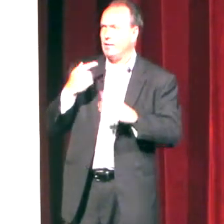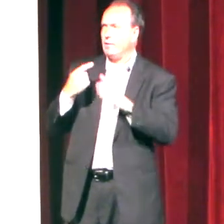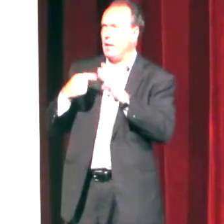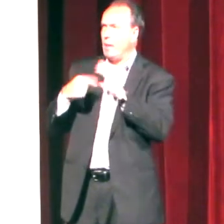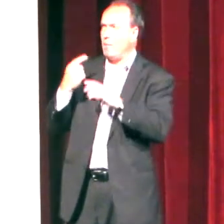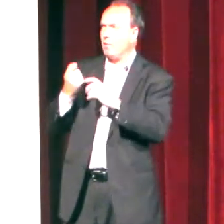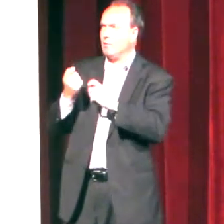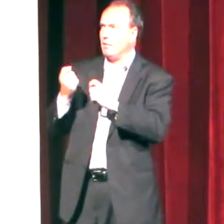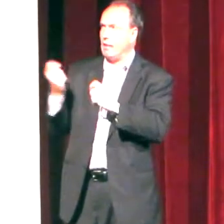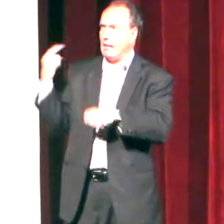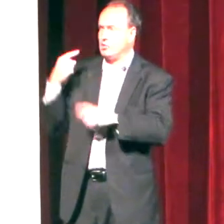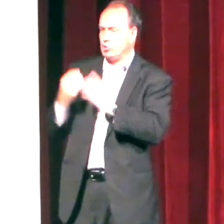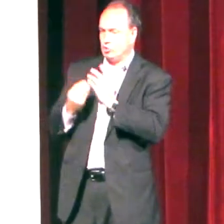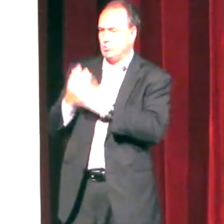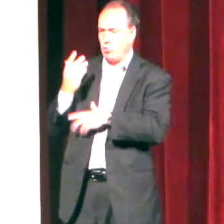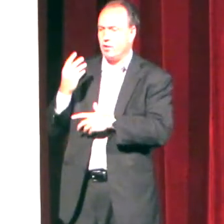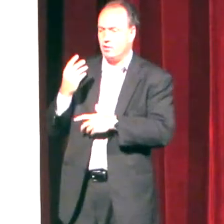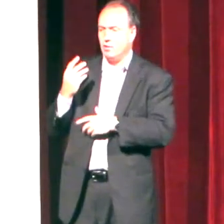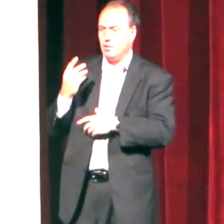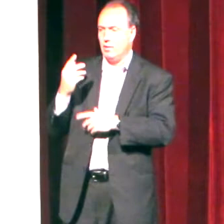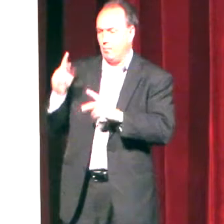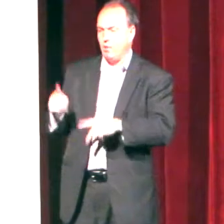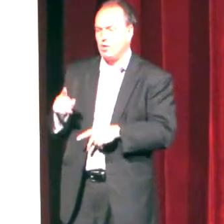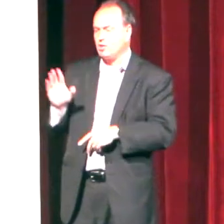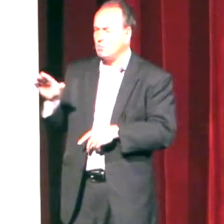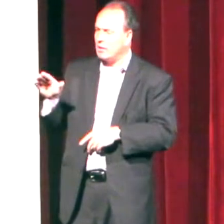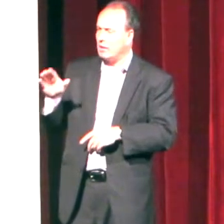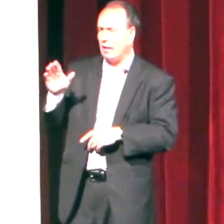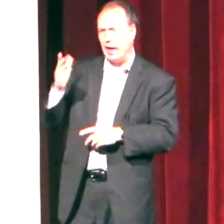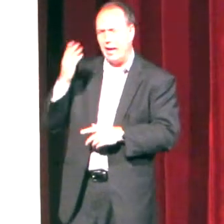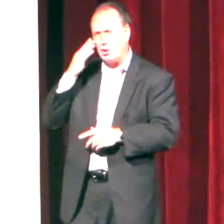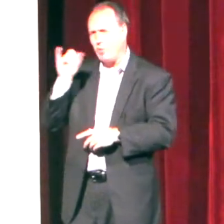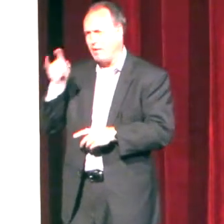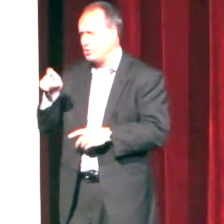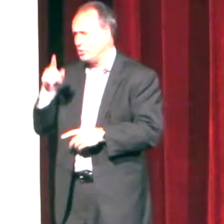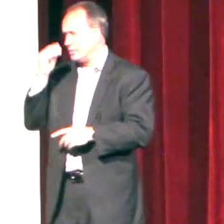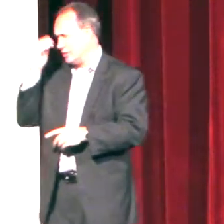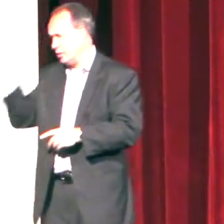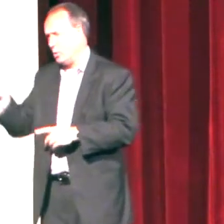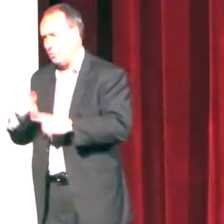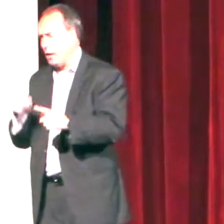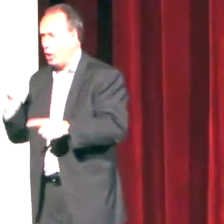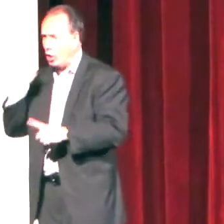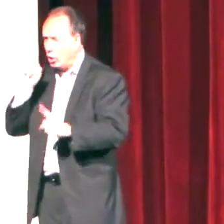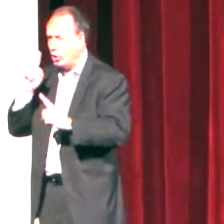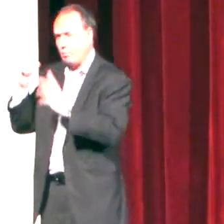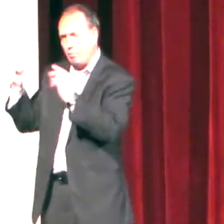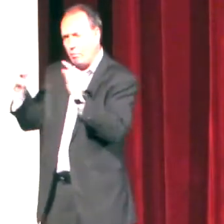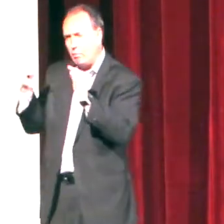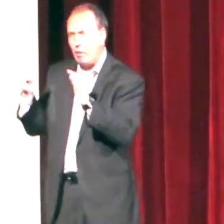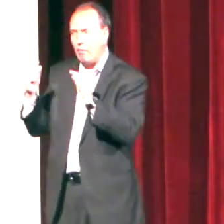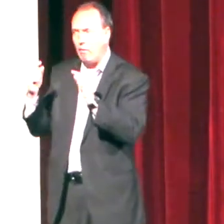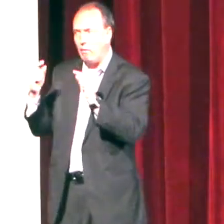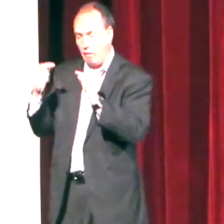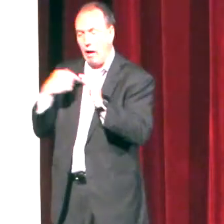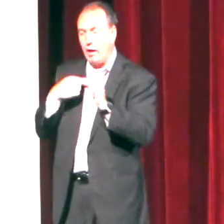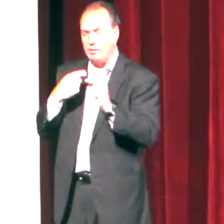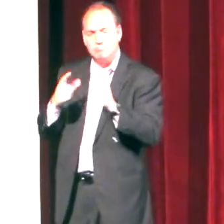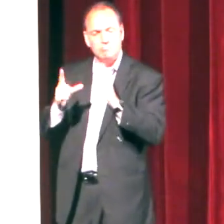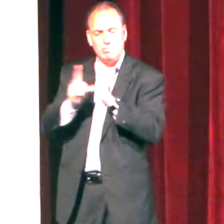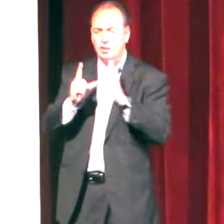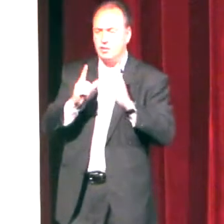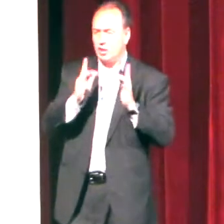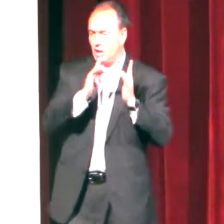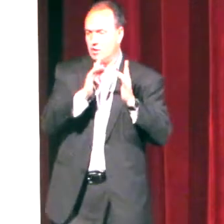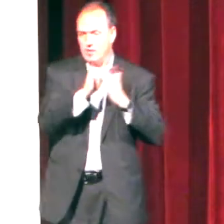and the person was like, I didn't know if I should say anything, and I heard this one, well, I contacted the building,